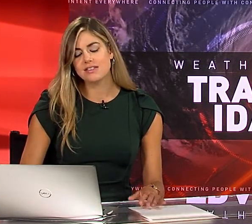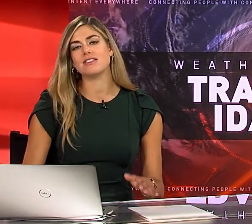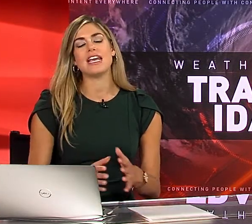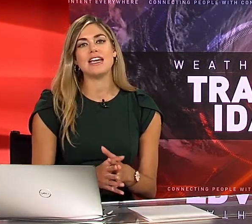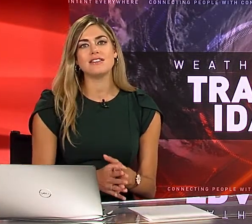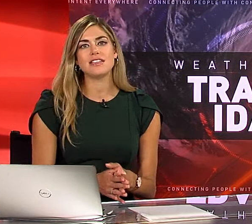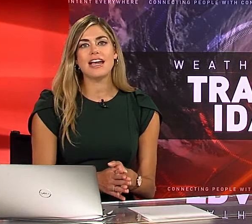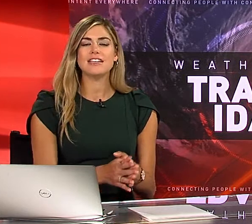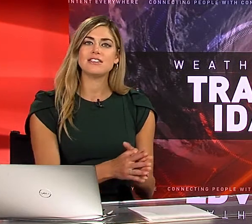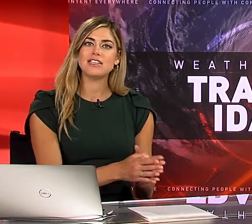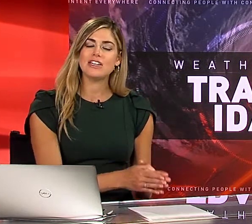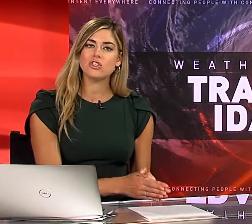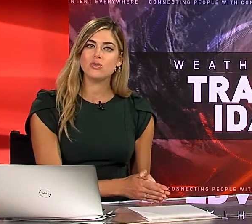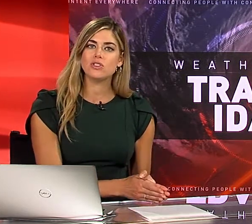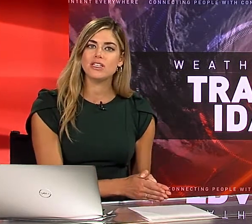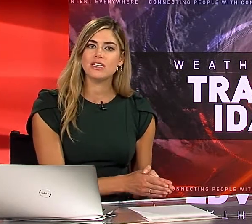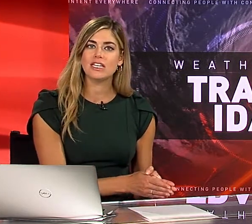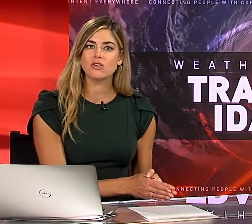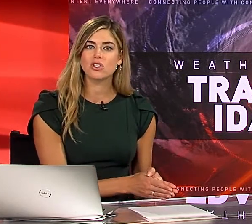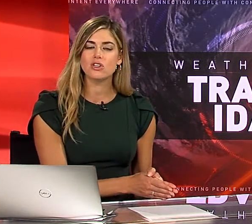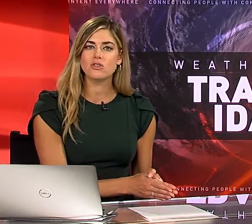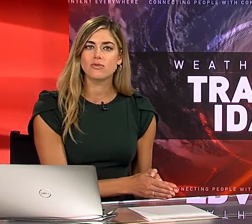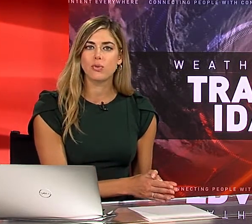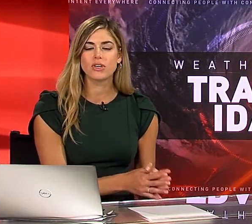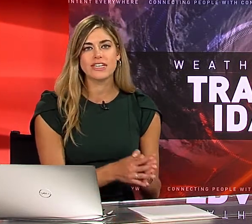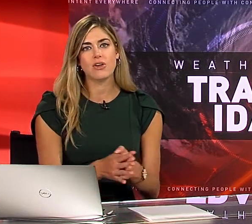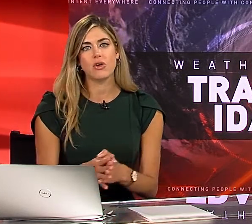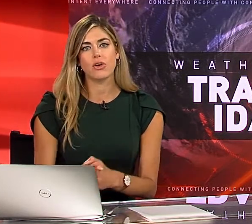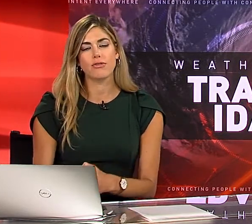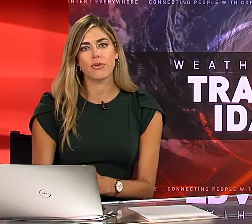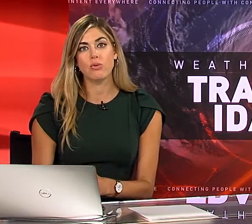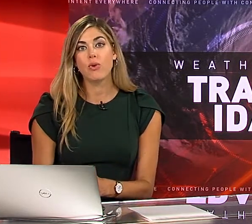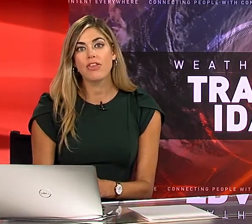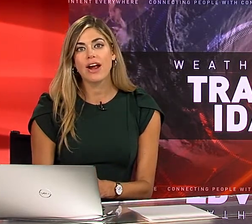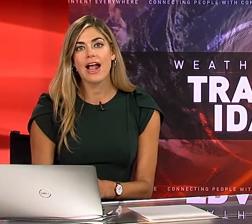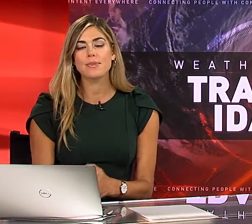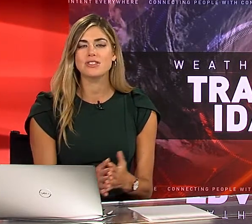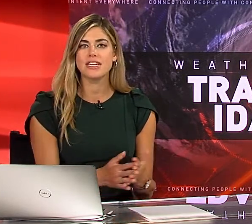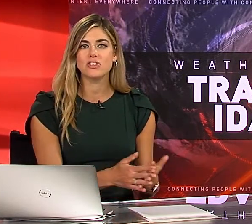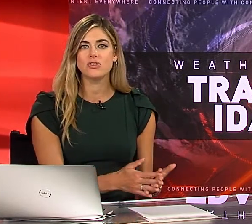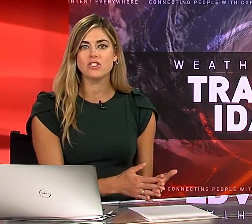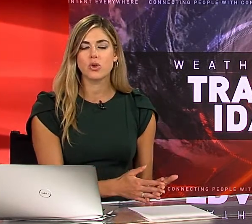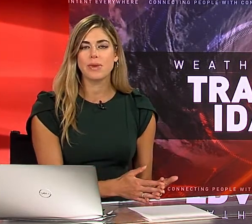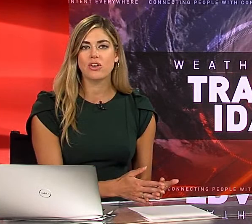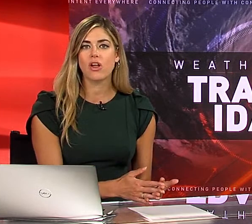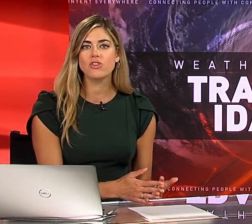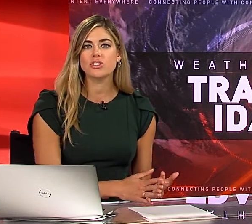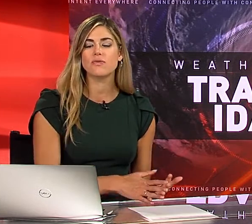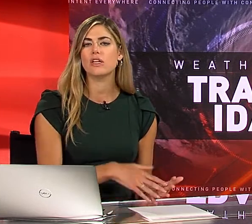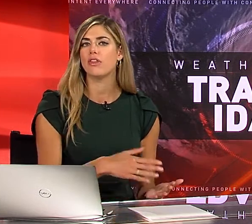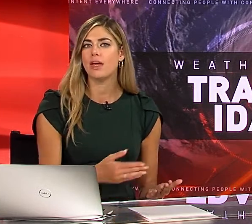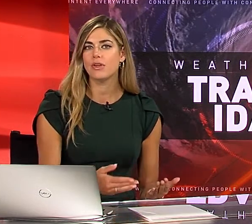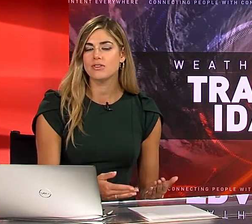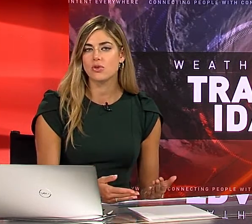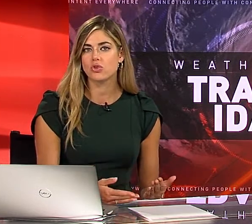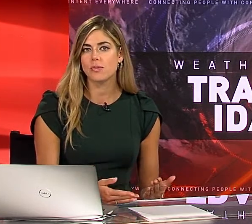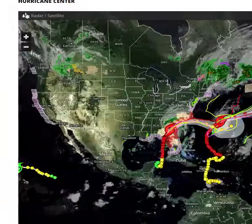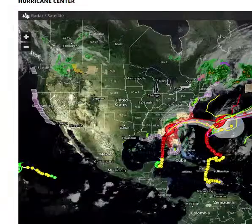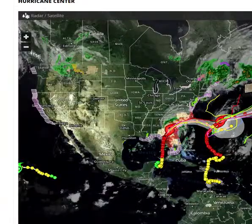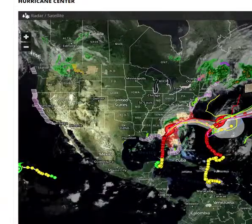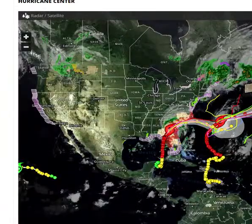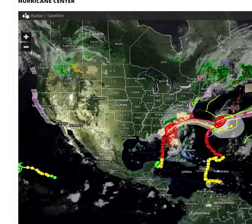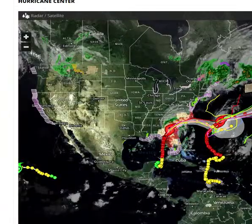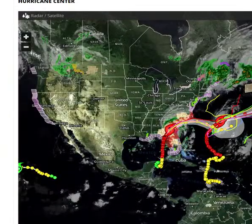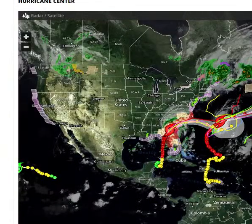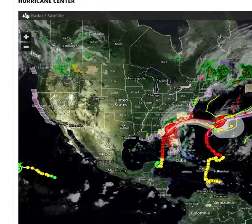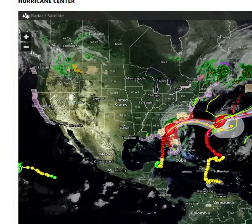biggest thing is stay inside, stay tuned in here to News 4, download our free weather app, stay tuned into our meteorologists, follow them on social